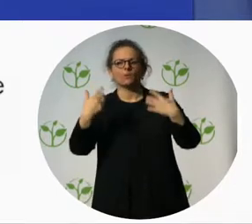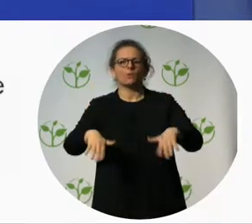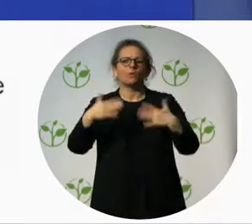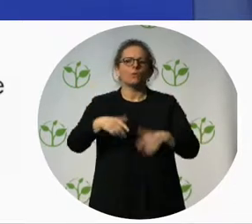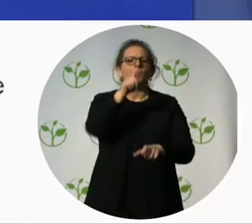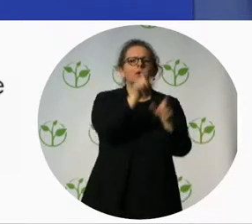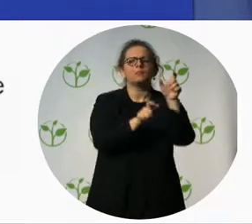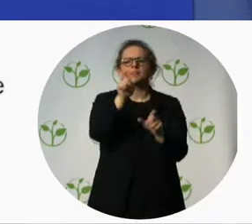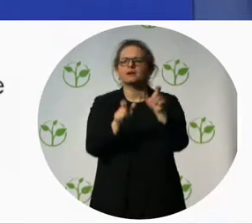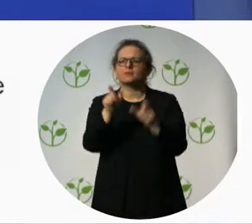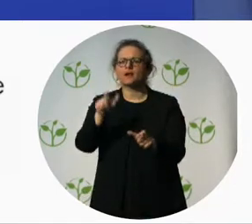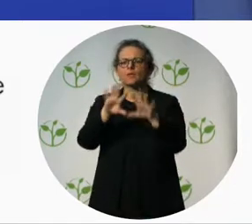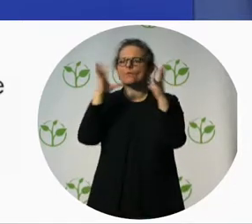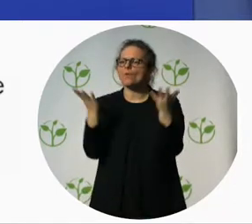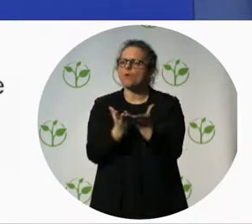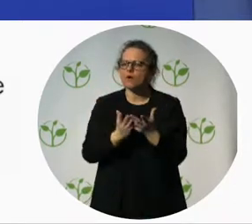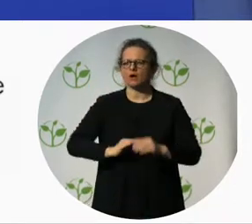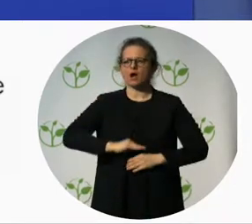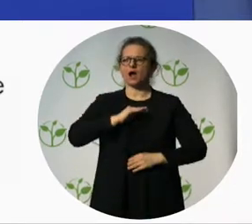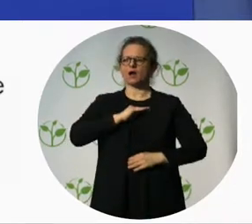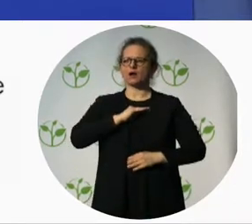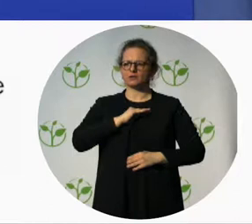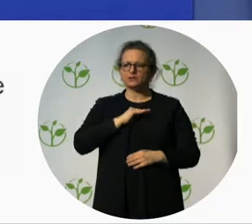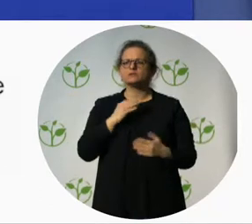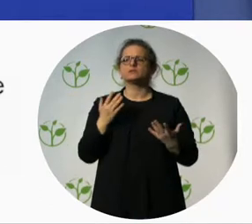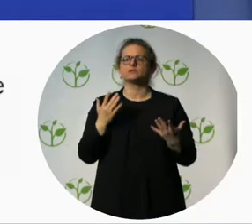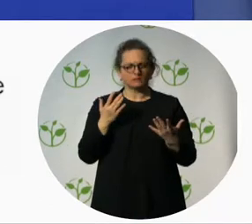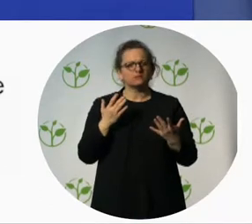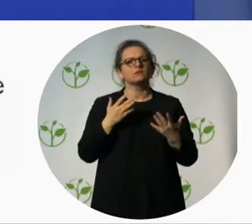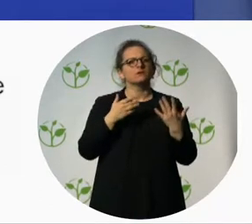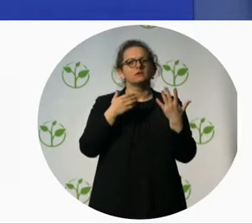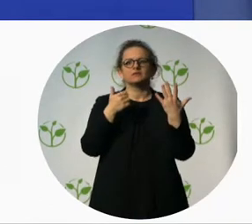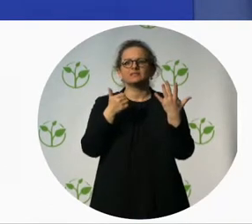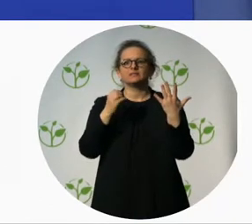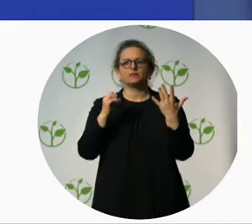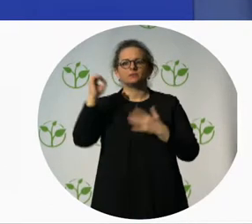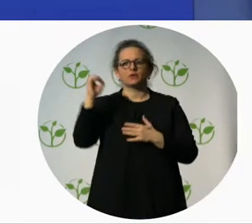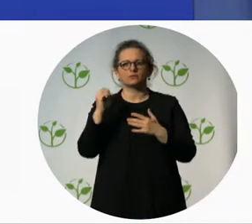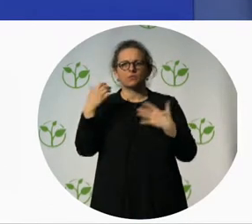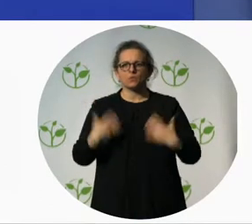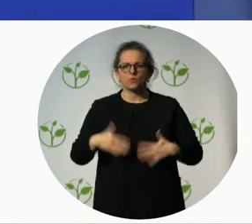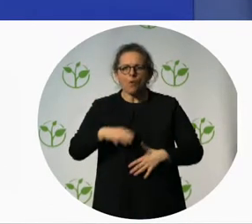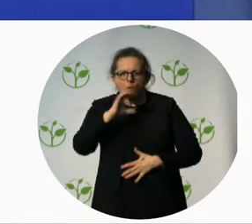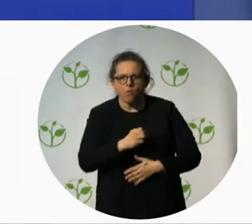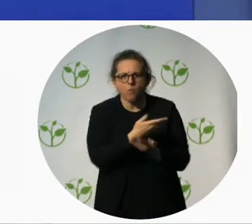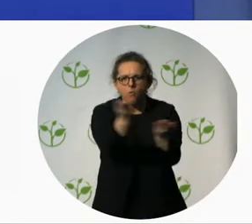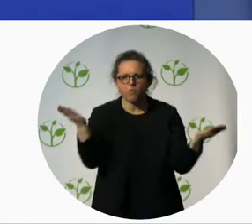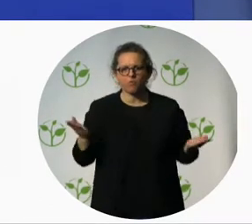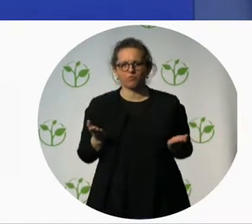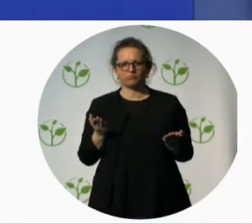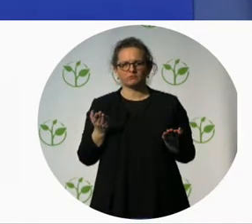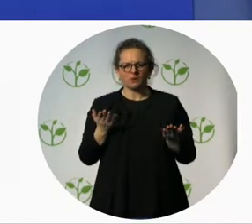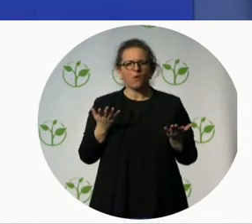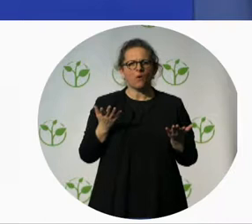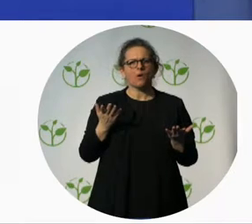2.100 million people into the same realm. So we're talking in the billions of people who require universal access,